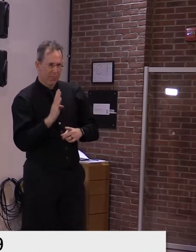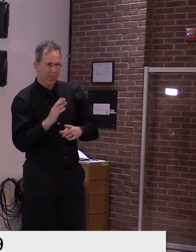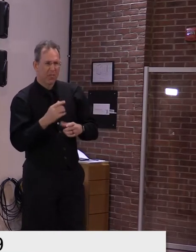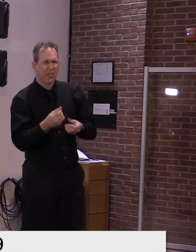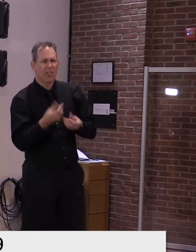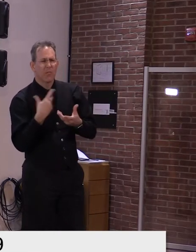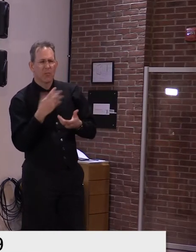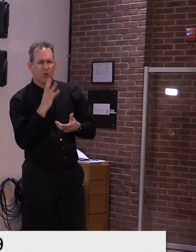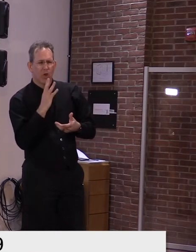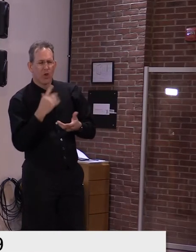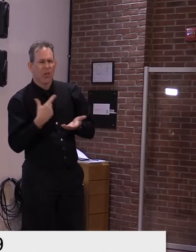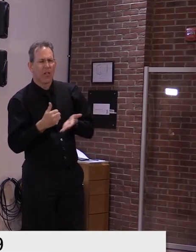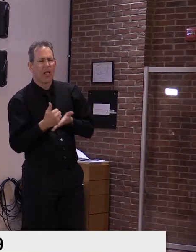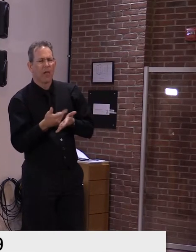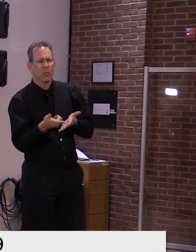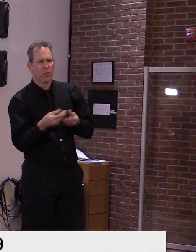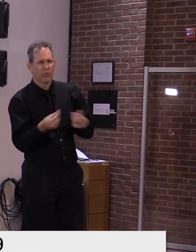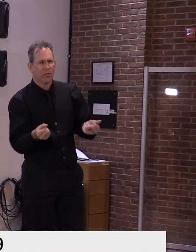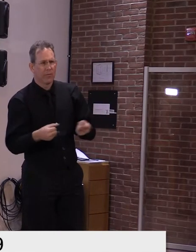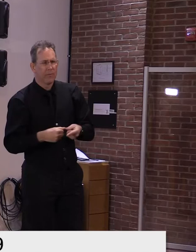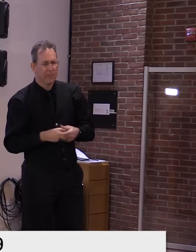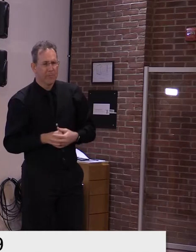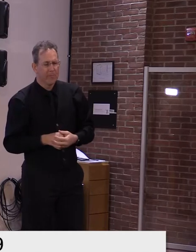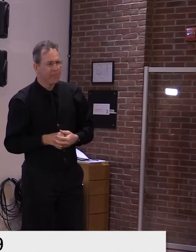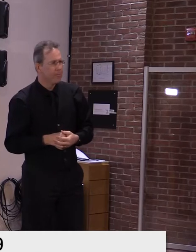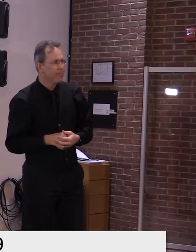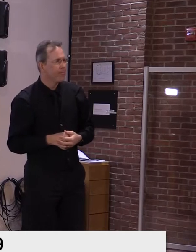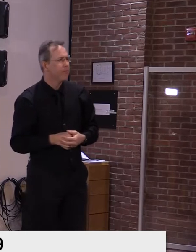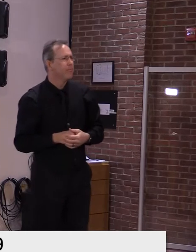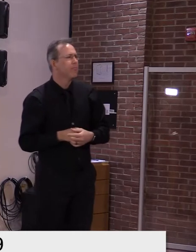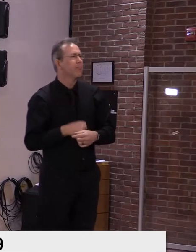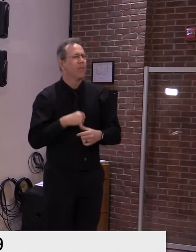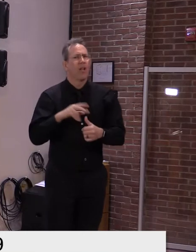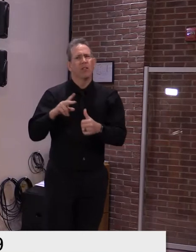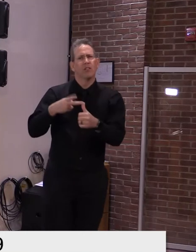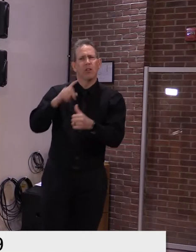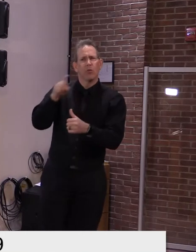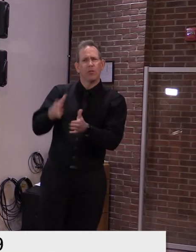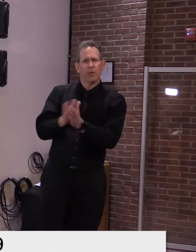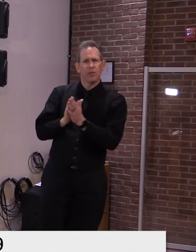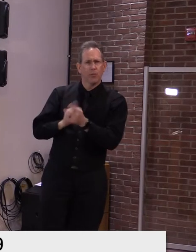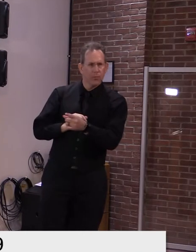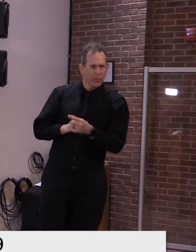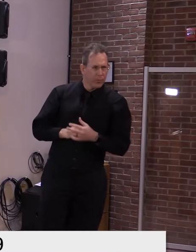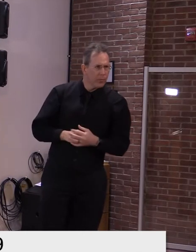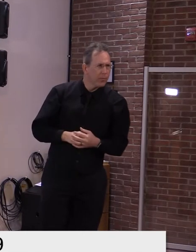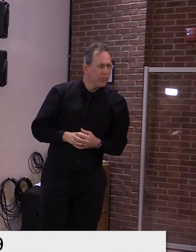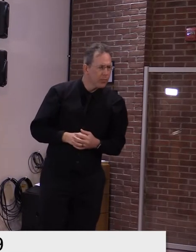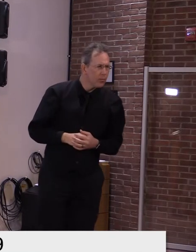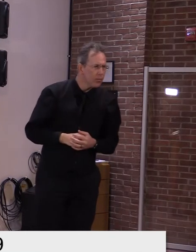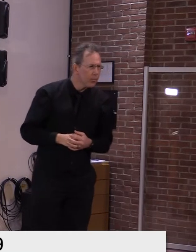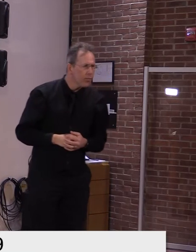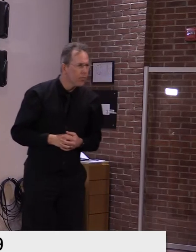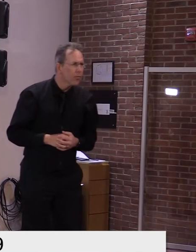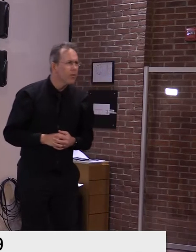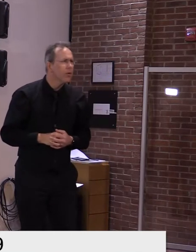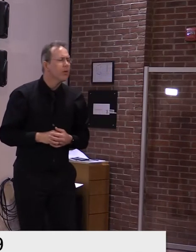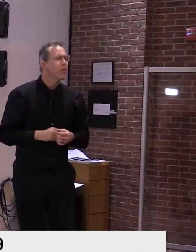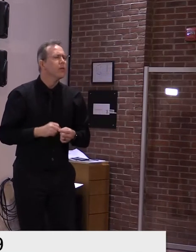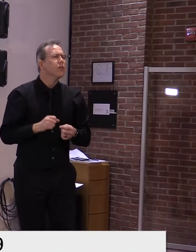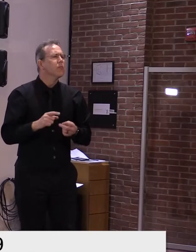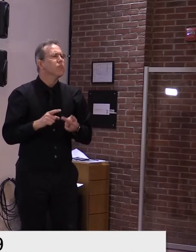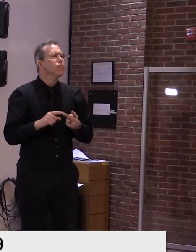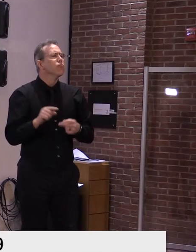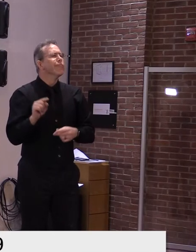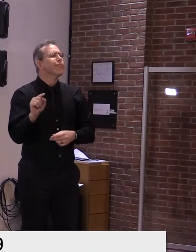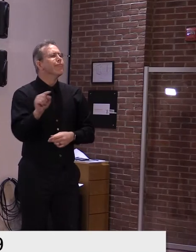is also for you. Okay. We've heard from several readers who've been trying to book directly on the Kinney Drug and Walgreens website. Kinney